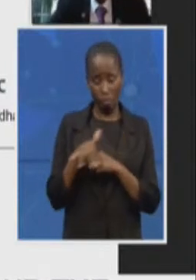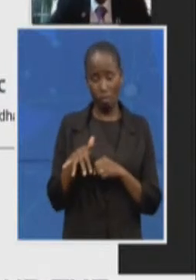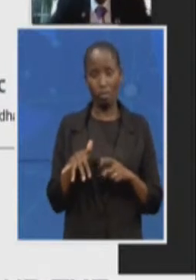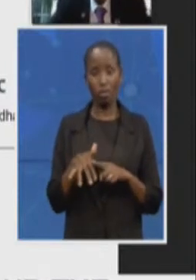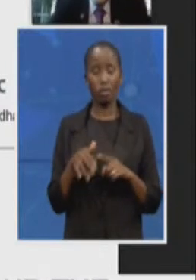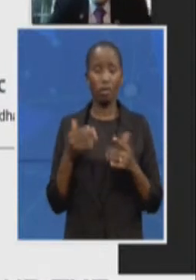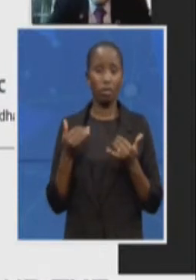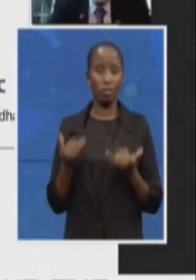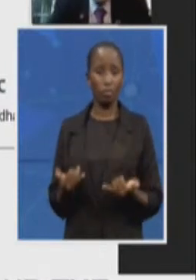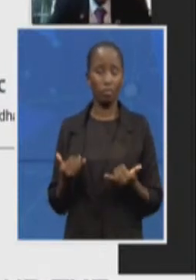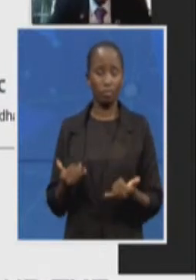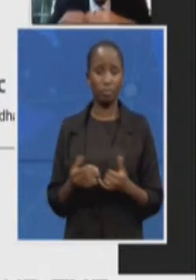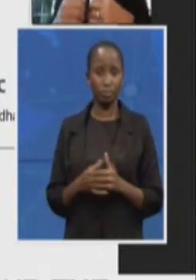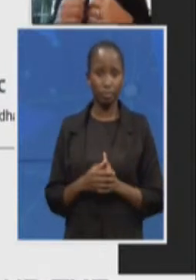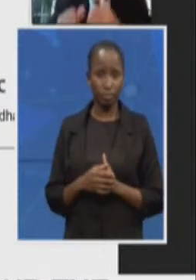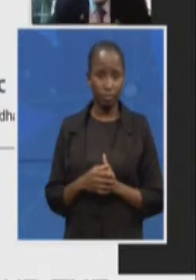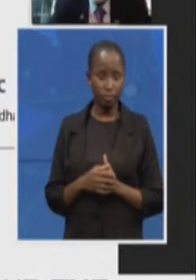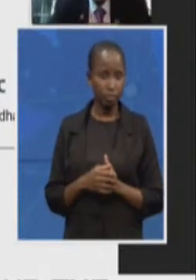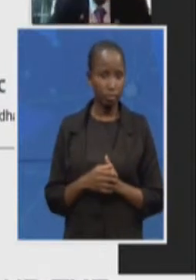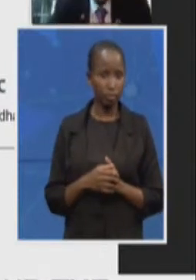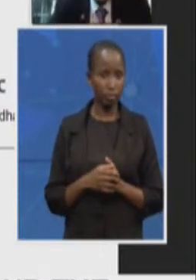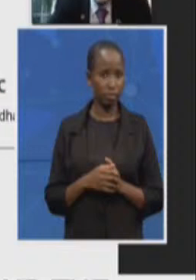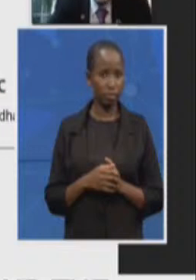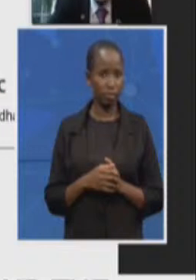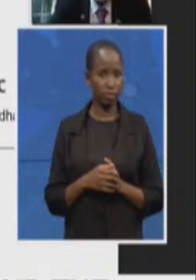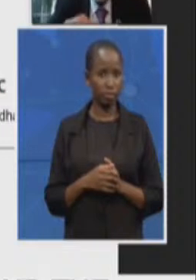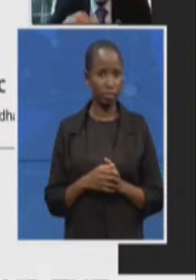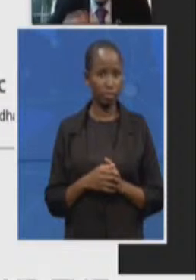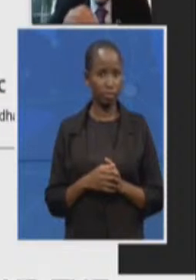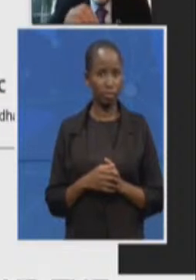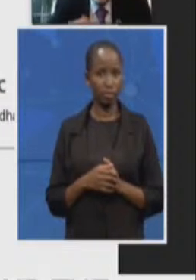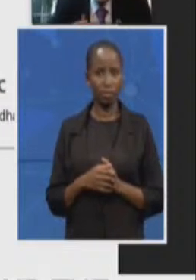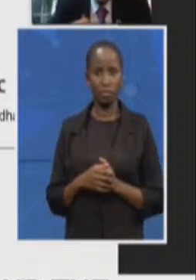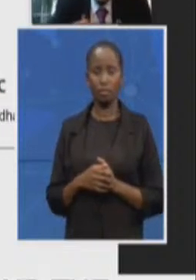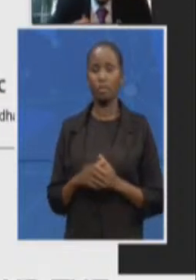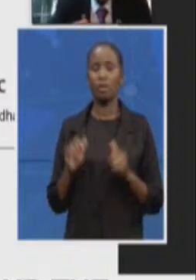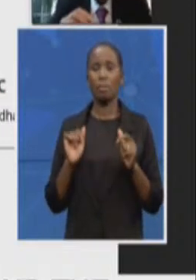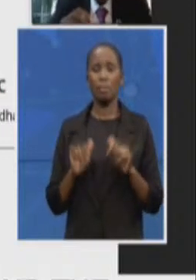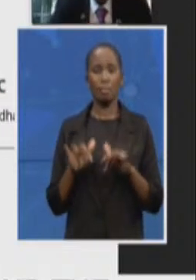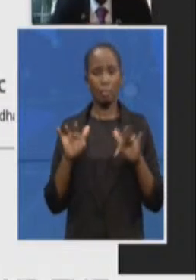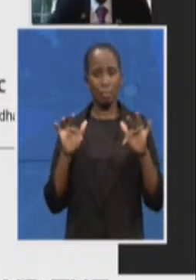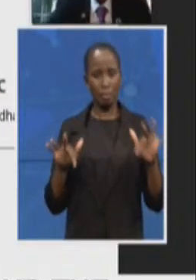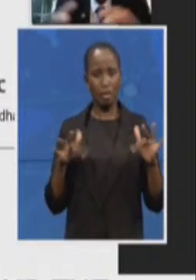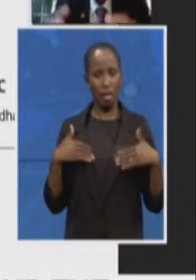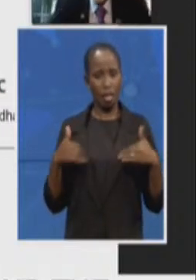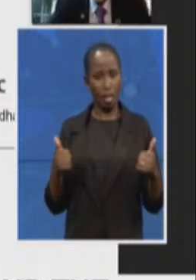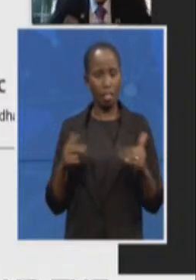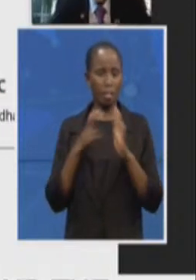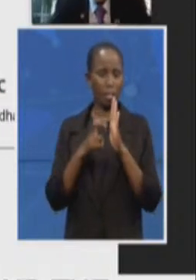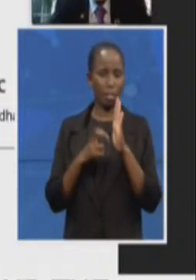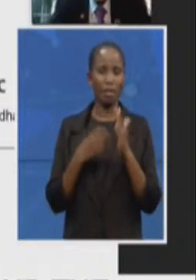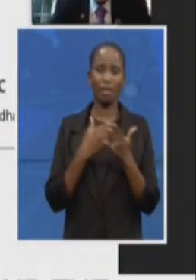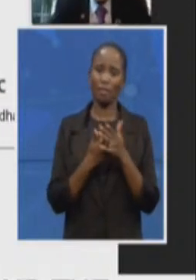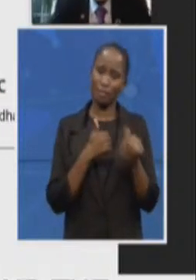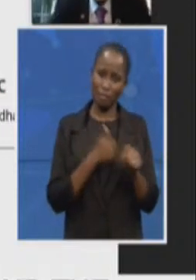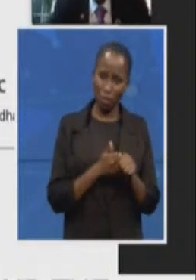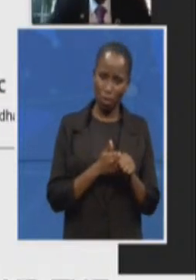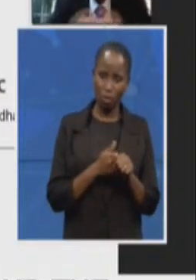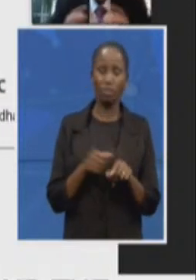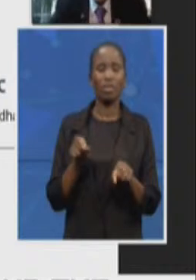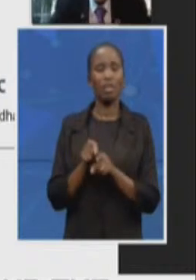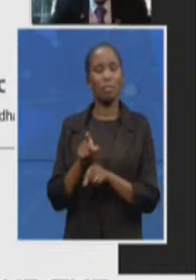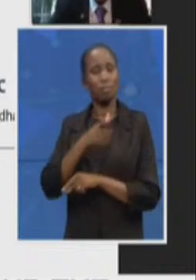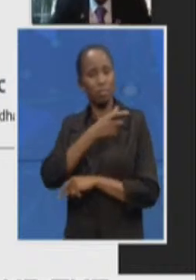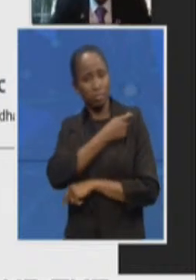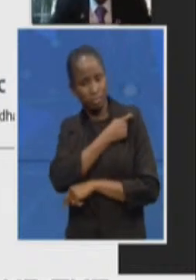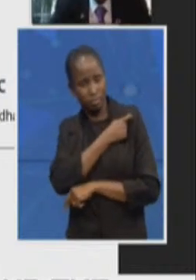that we can use public health measures and vaccines on their own. We've got to be, vaccines on their own, we've got